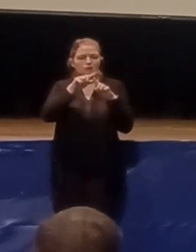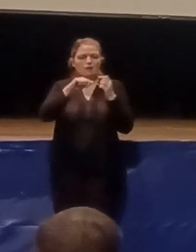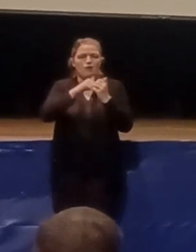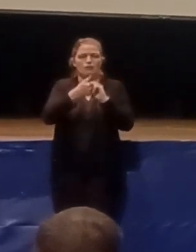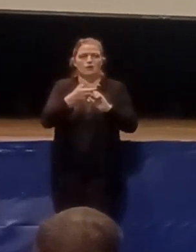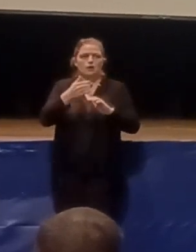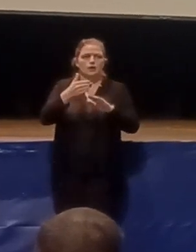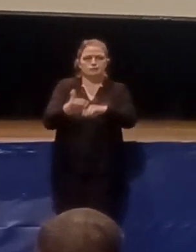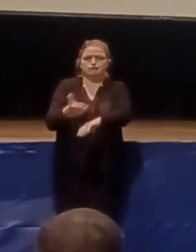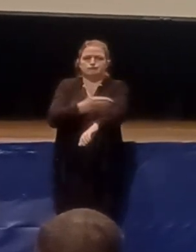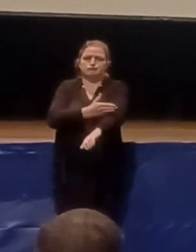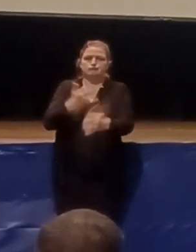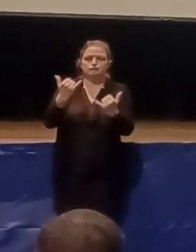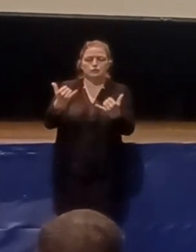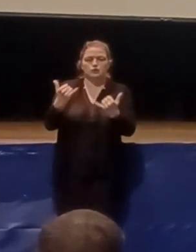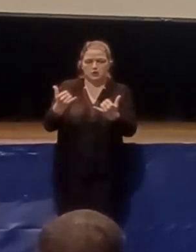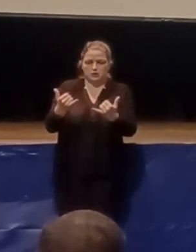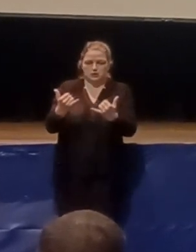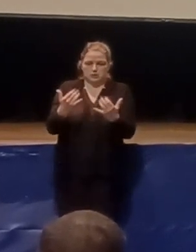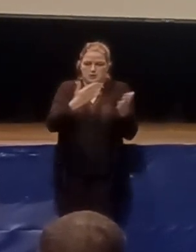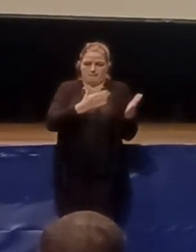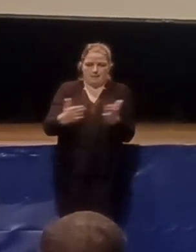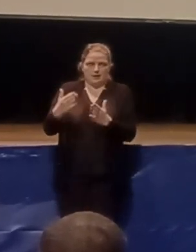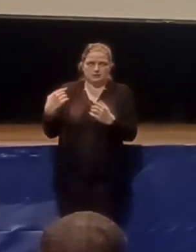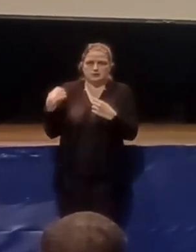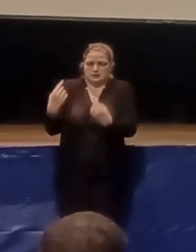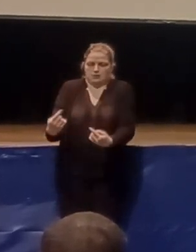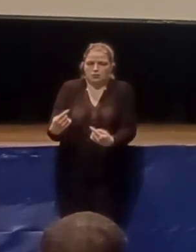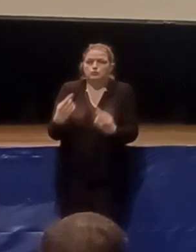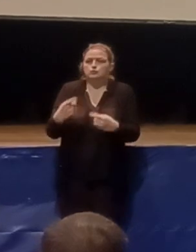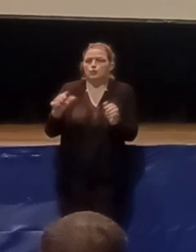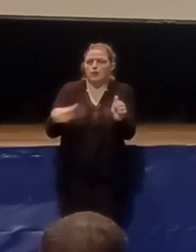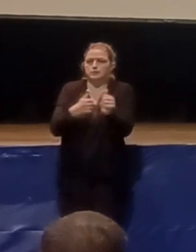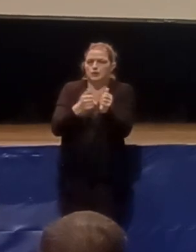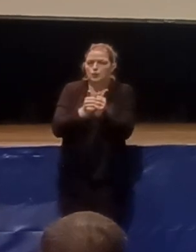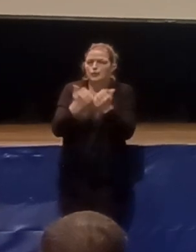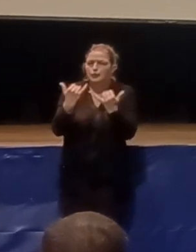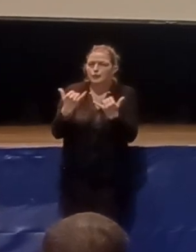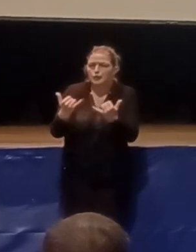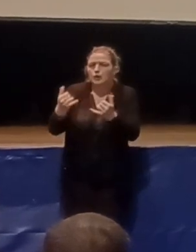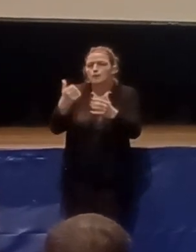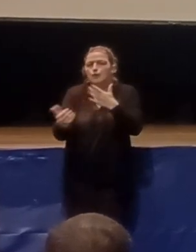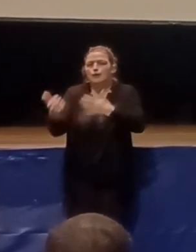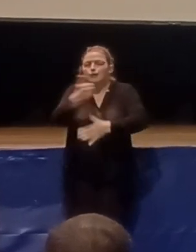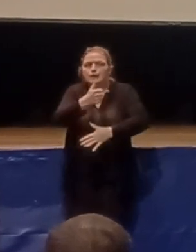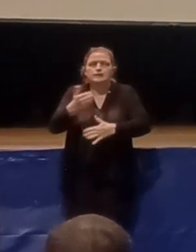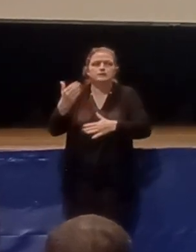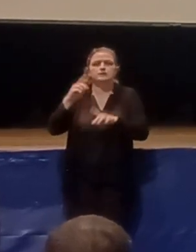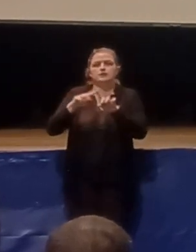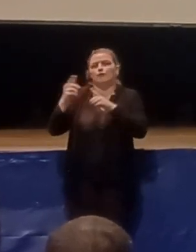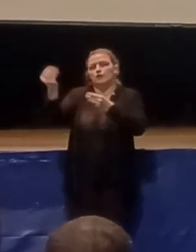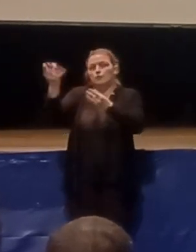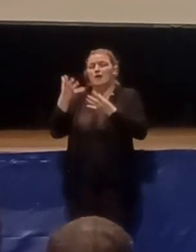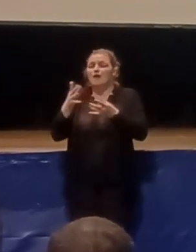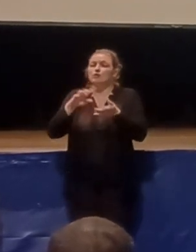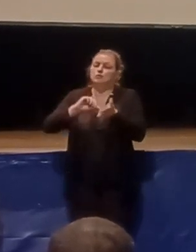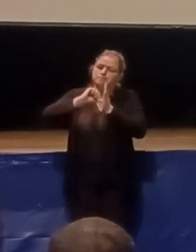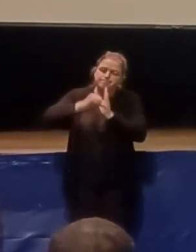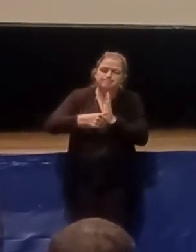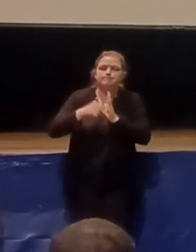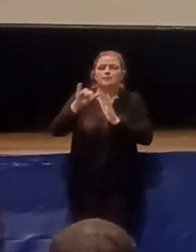can modernize the planning that have been done to date to update it with current priorities, and also ensure